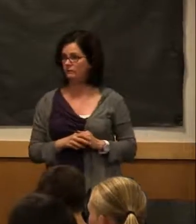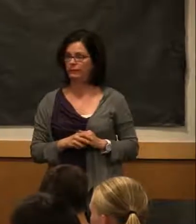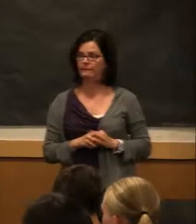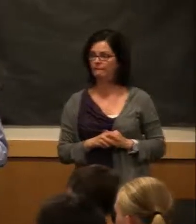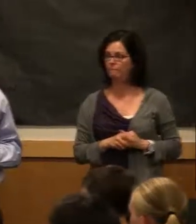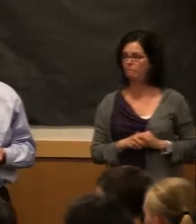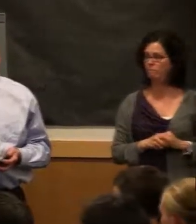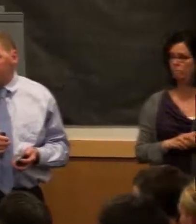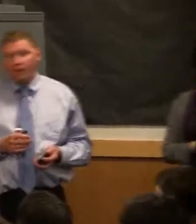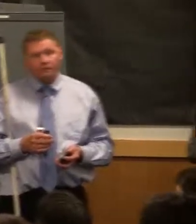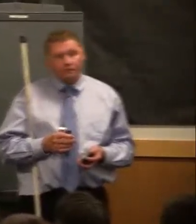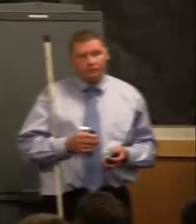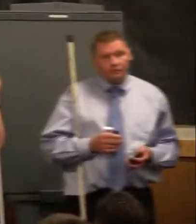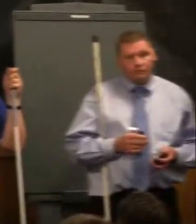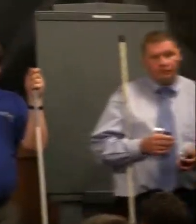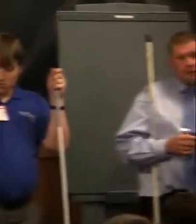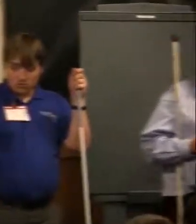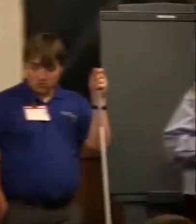Okay.